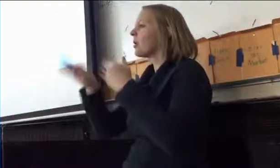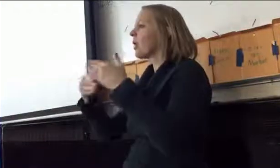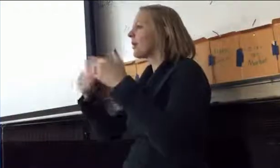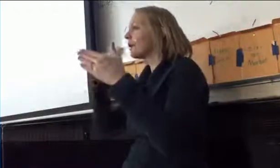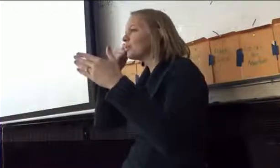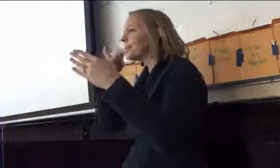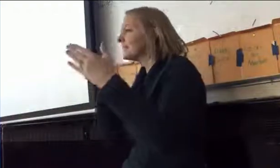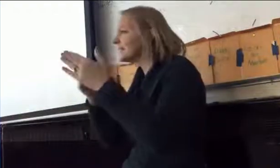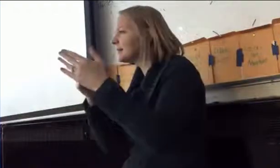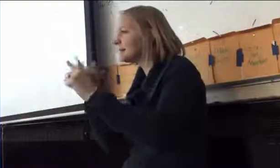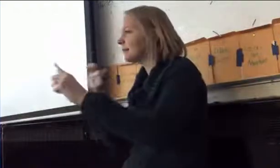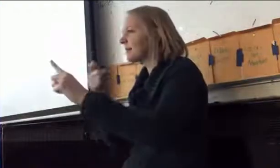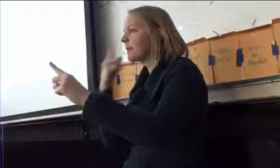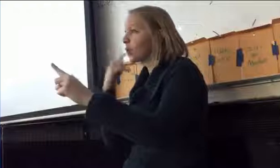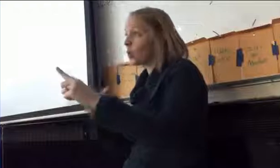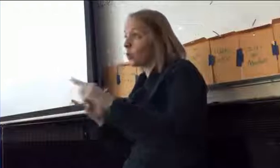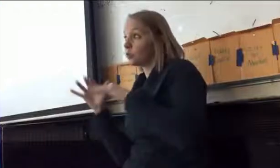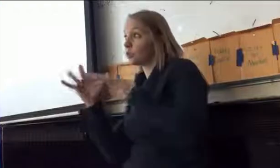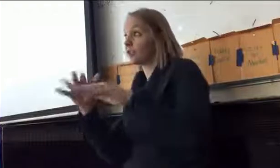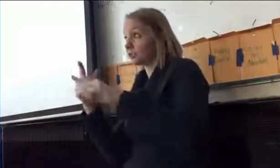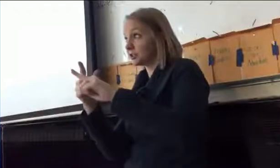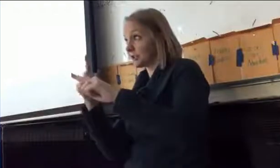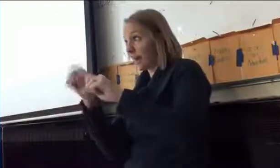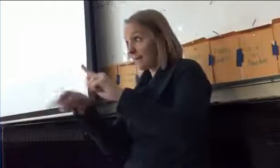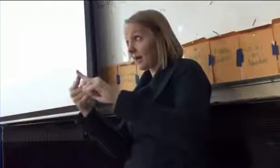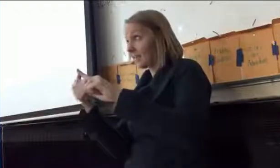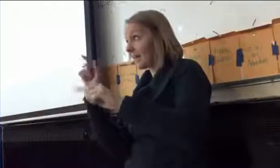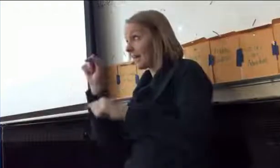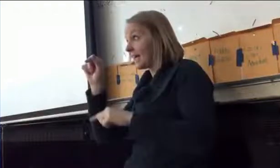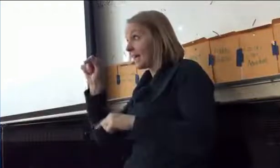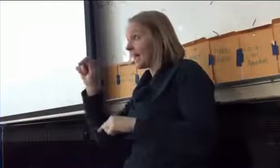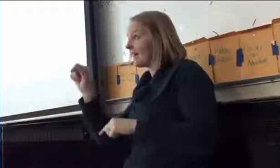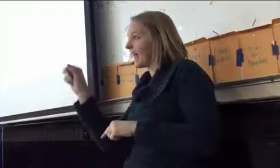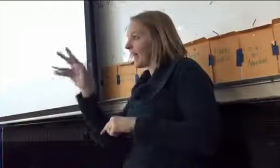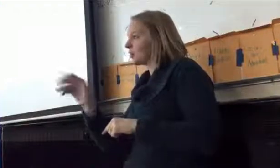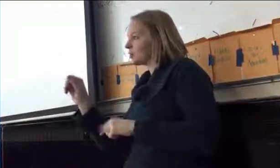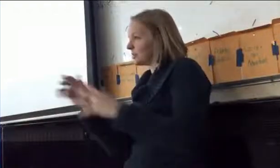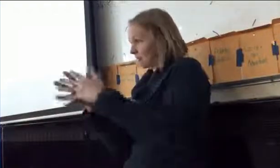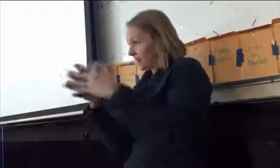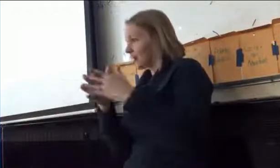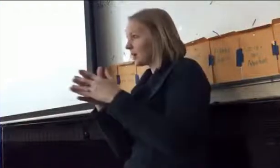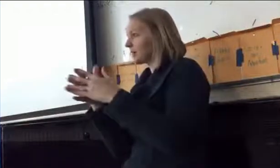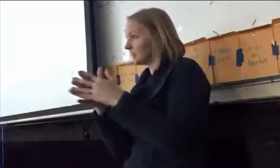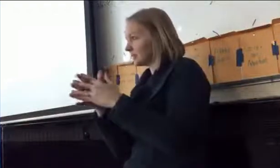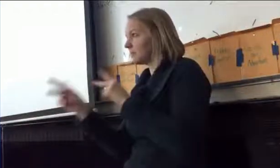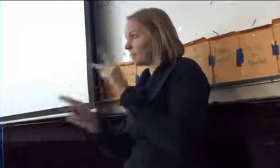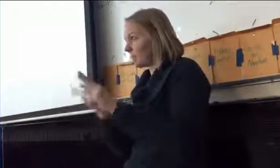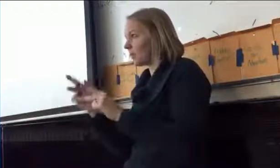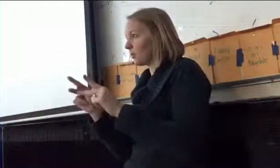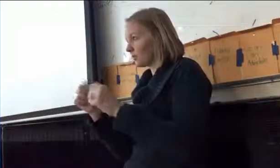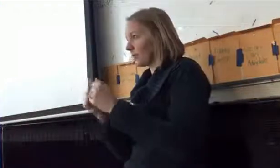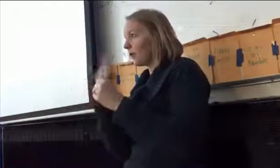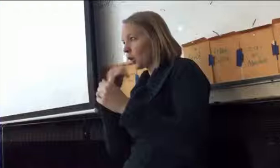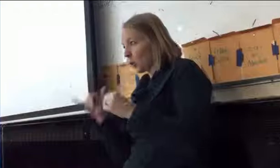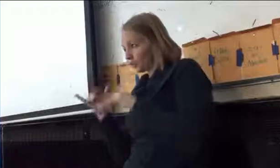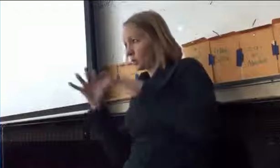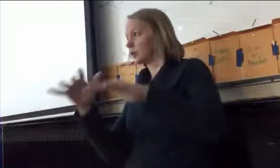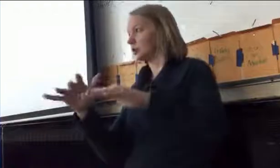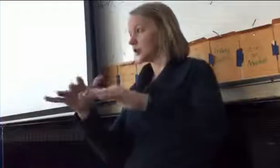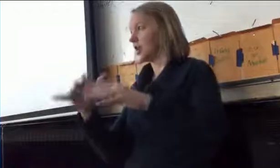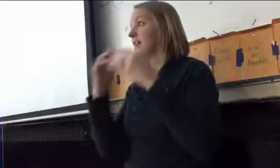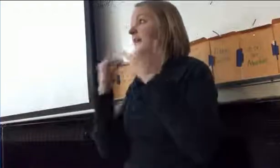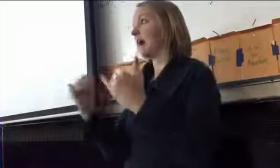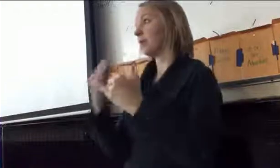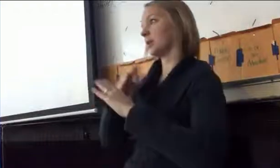that came out of the gold rush of Asian Americans? You guys remember that? As people came over? Well, now we're going to completely block it